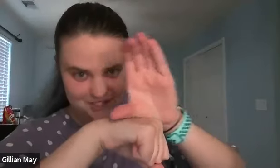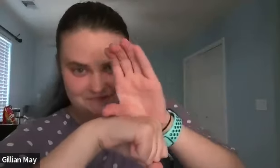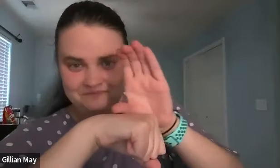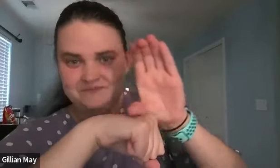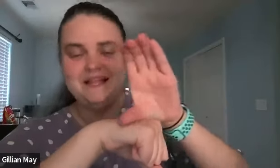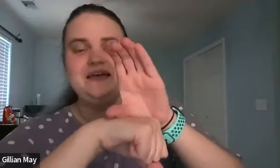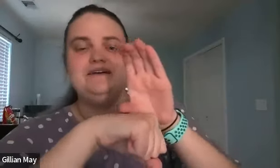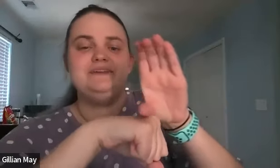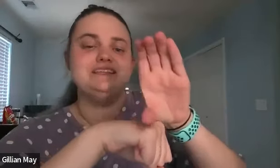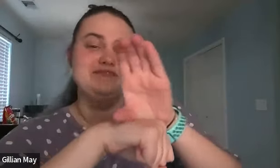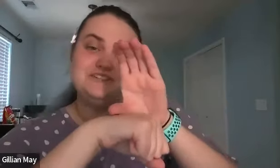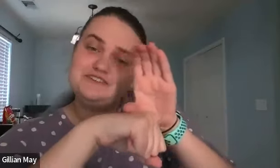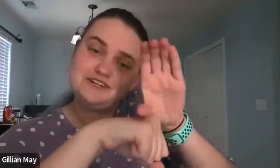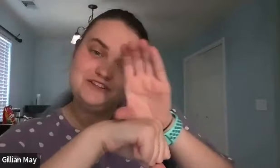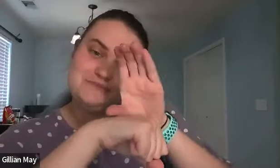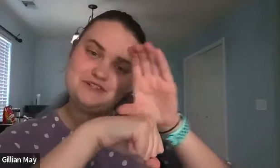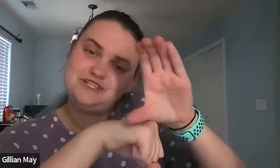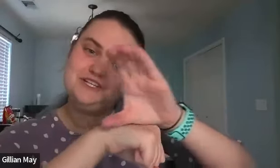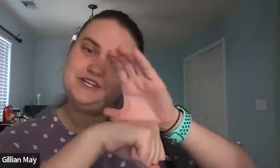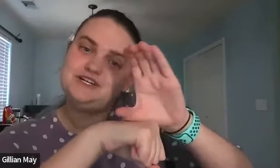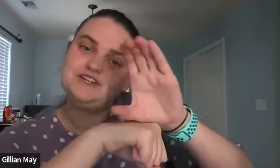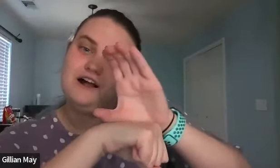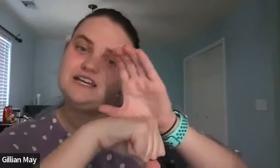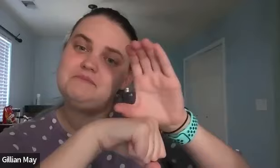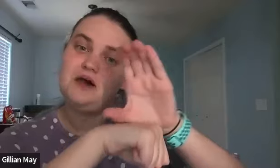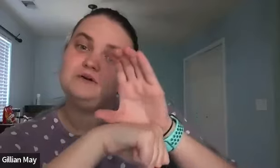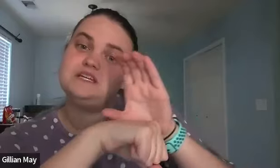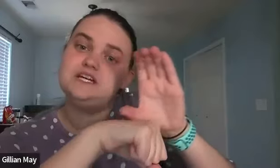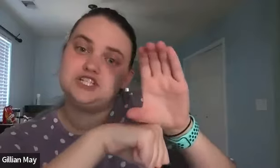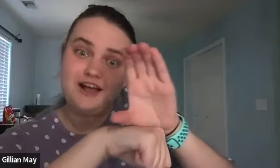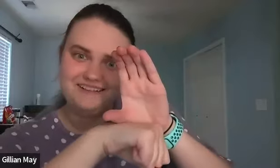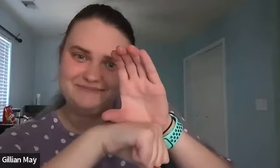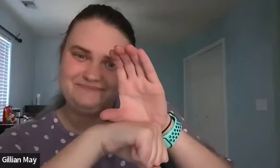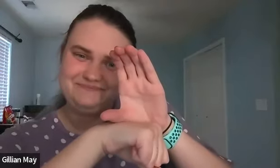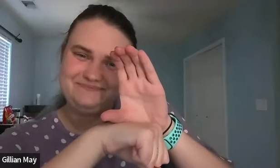motion because if you do the circular motion, you're talking about chocolate.